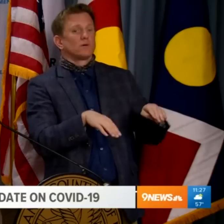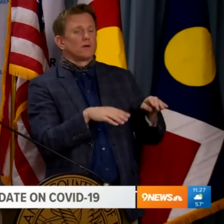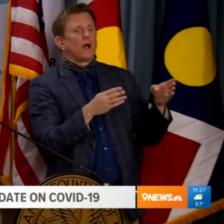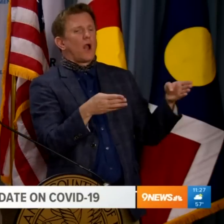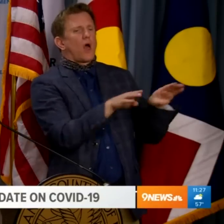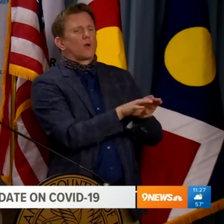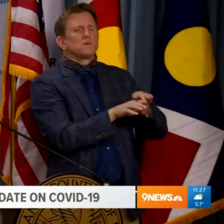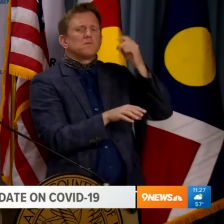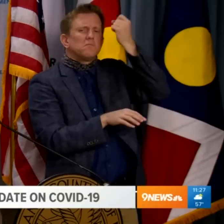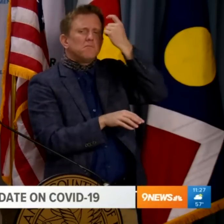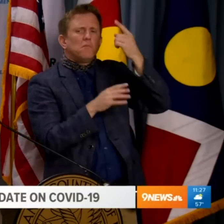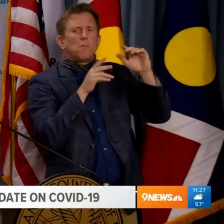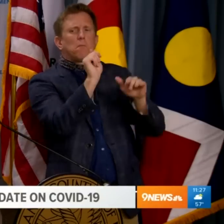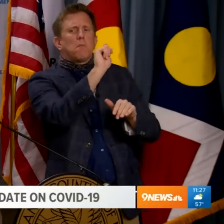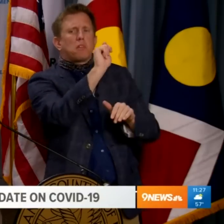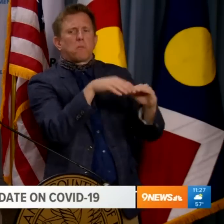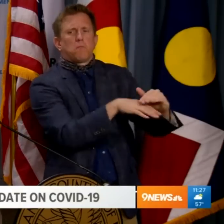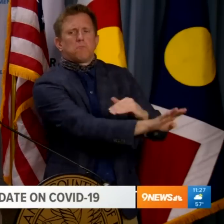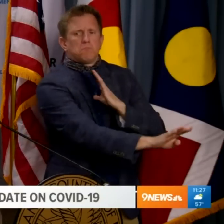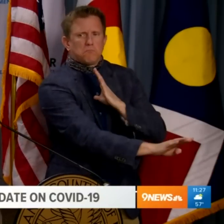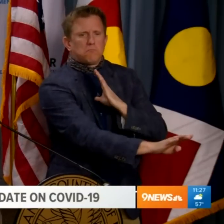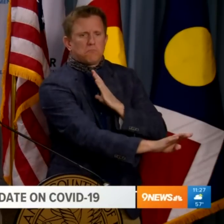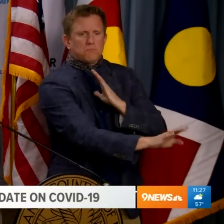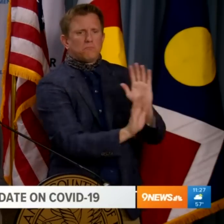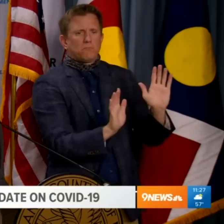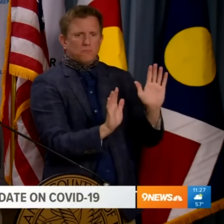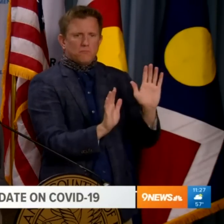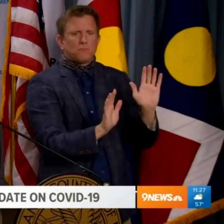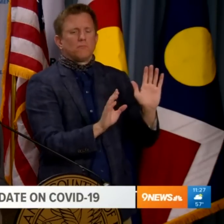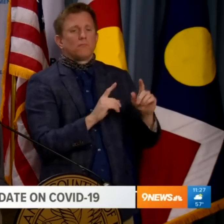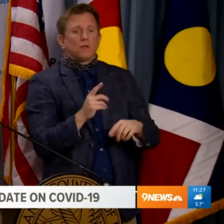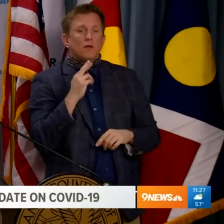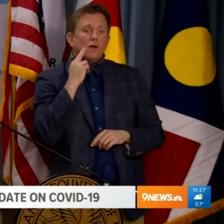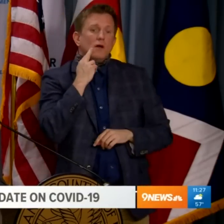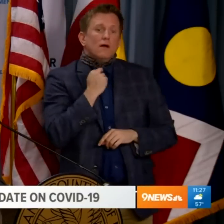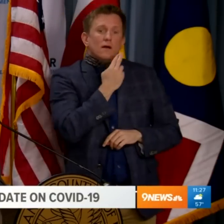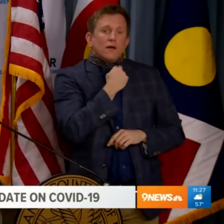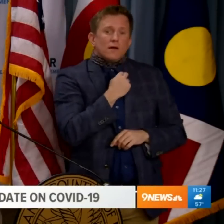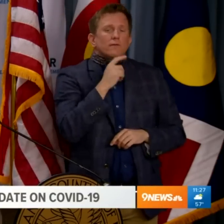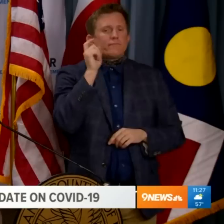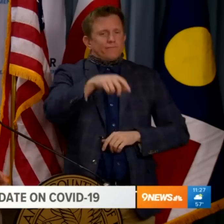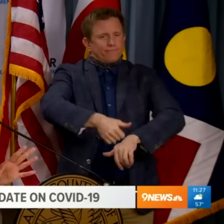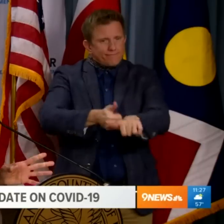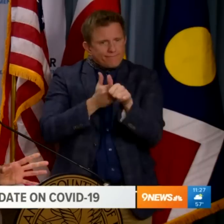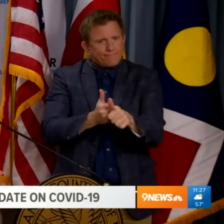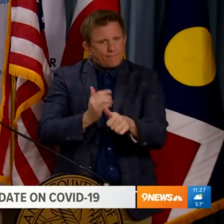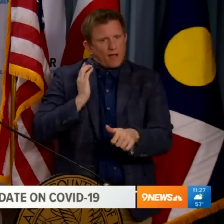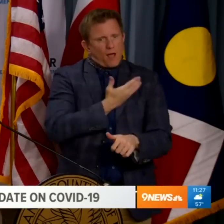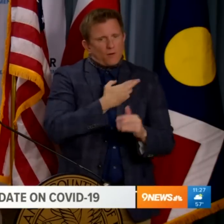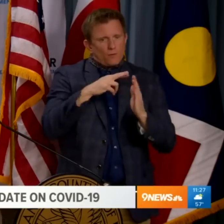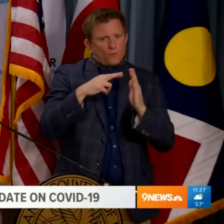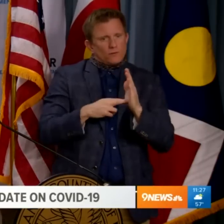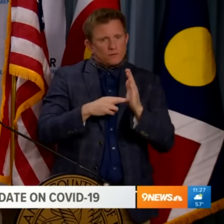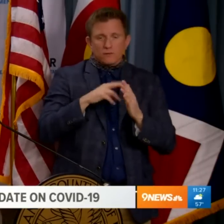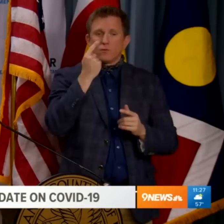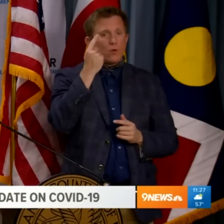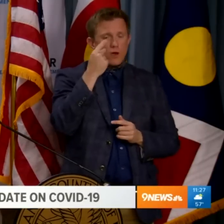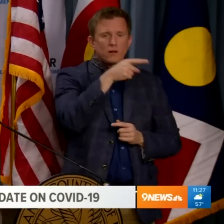cleaning and disinfecting all of the carts after each use. The restrooms will be open.